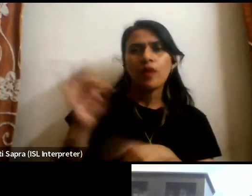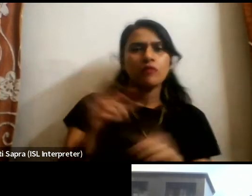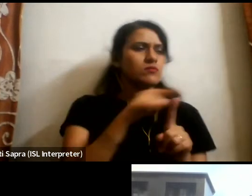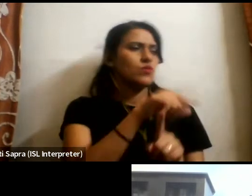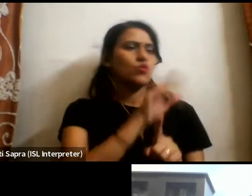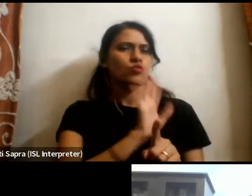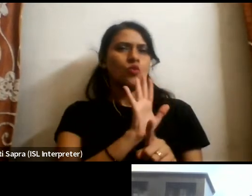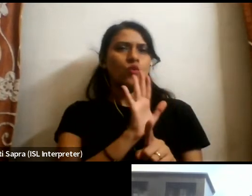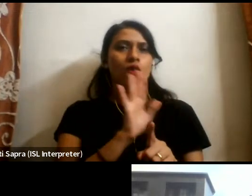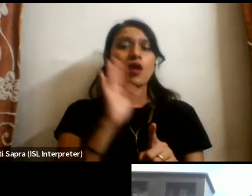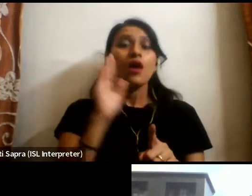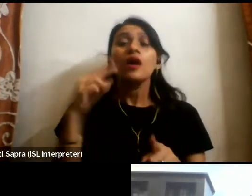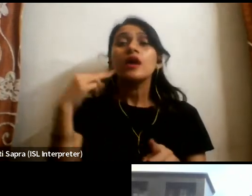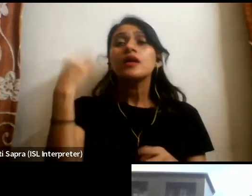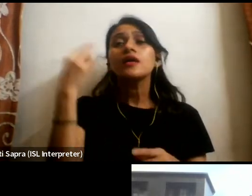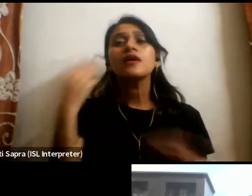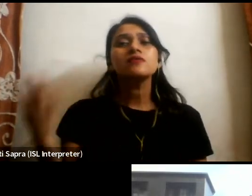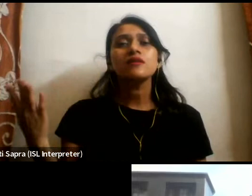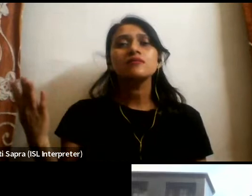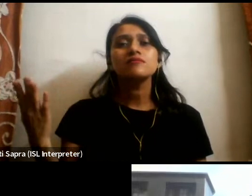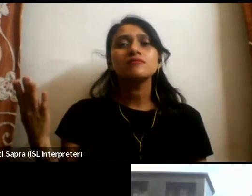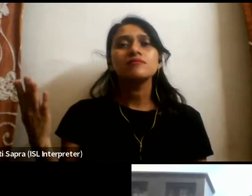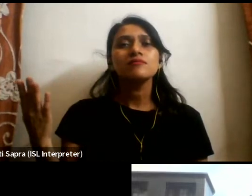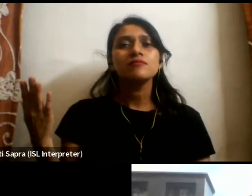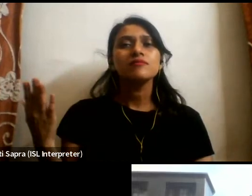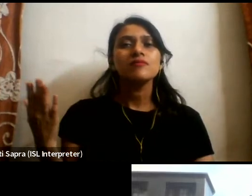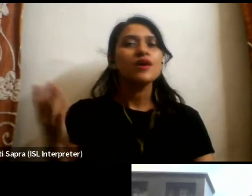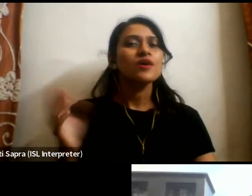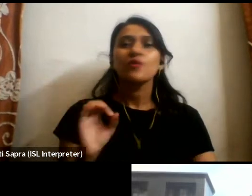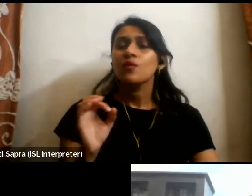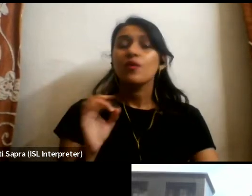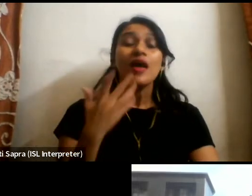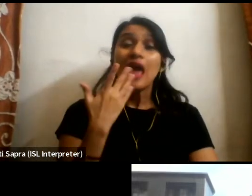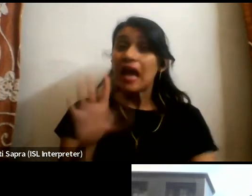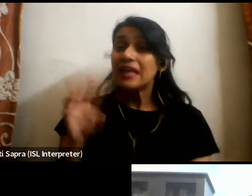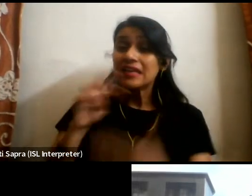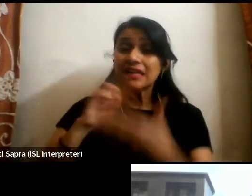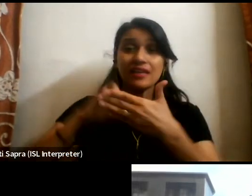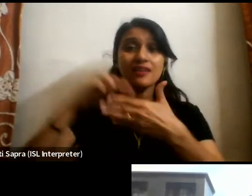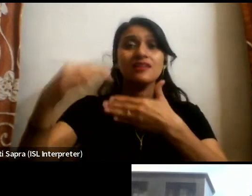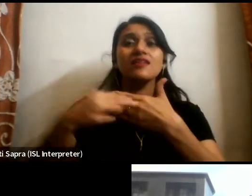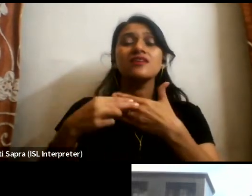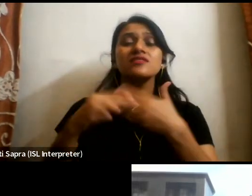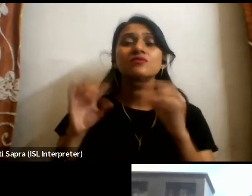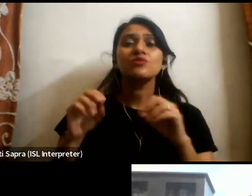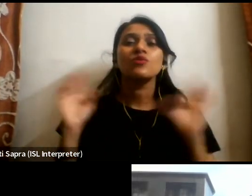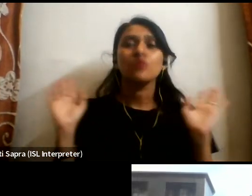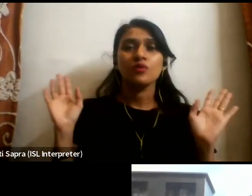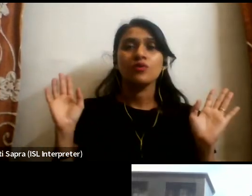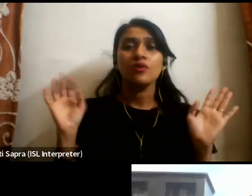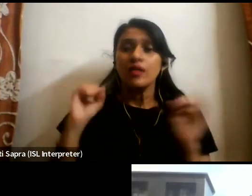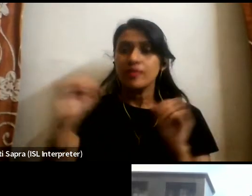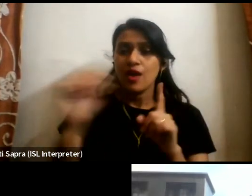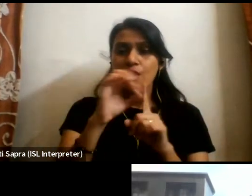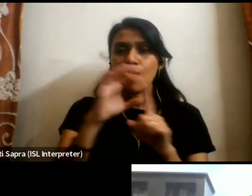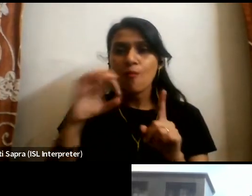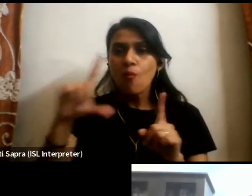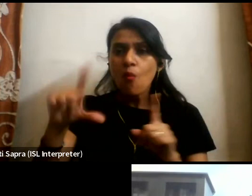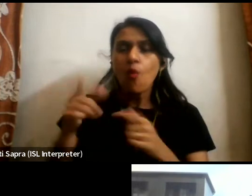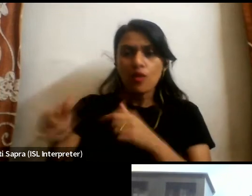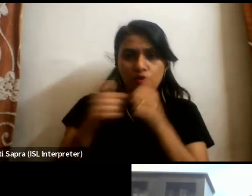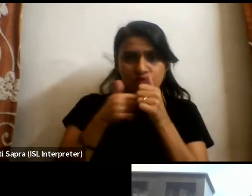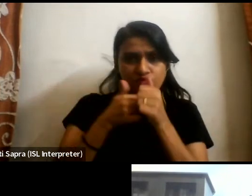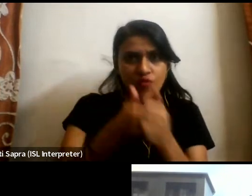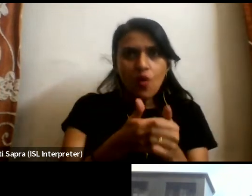or having any kind of transparency whatsoever, just in terms of what is the pool that they're looking at, who are